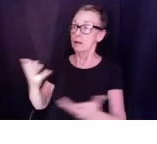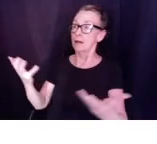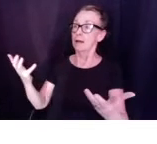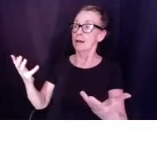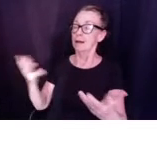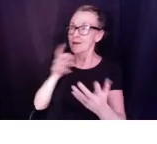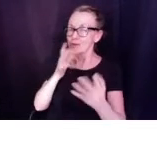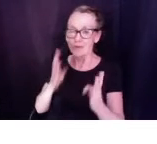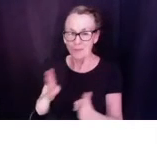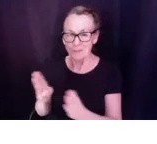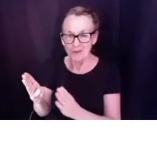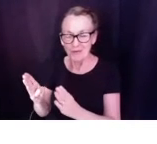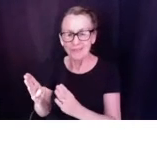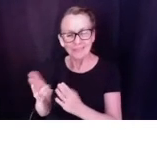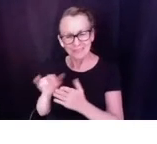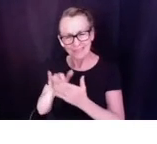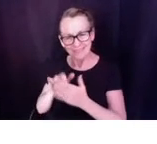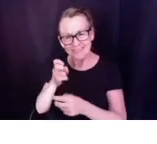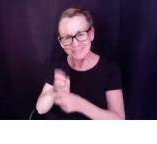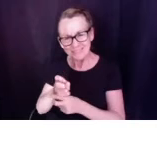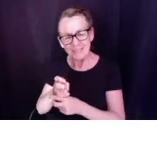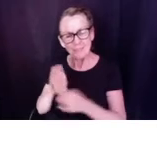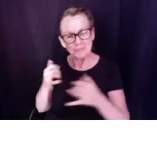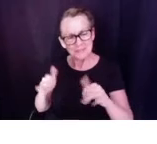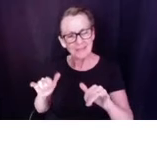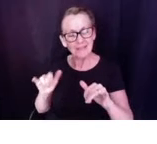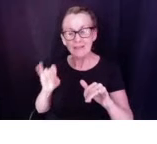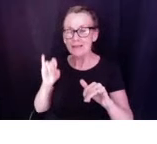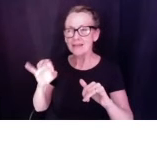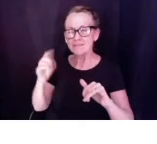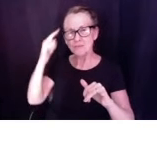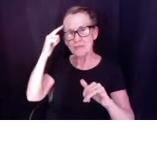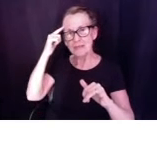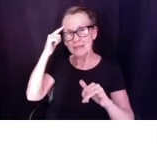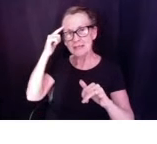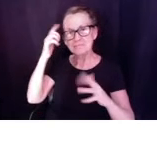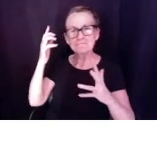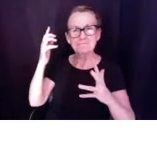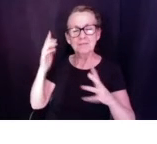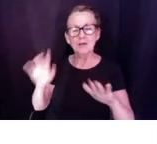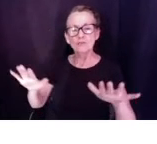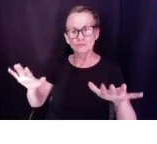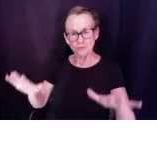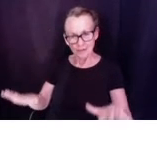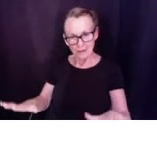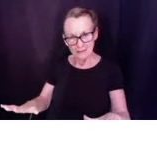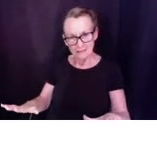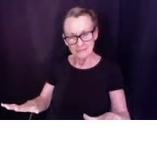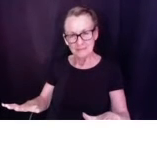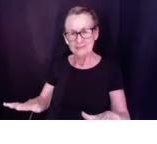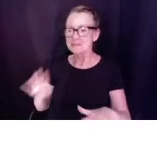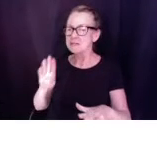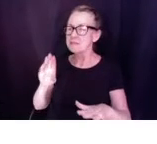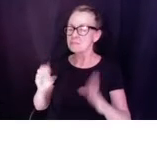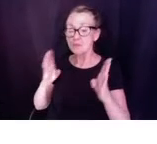And so that can be difficult, but still, if you think, if you can just relax and just be prepared